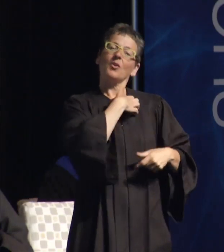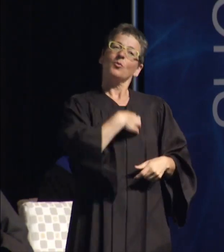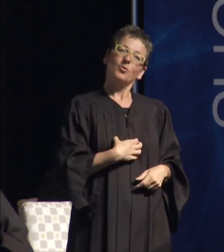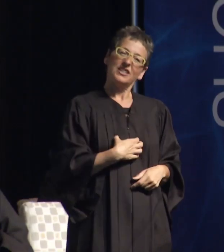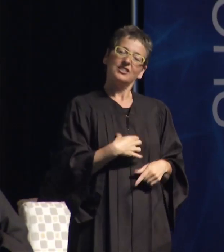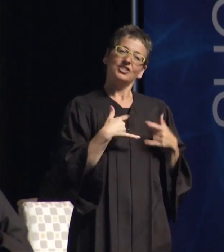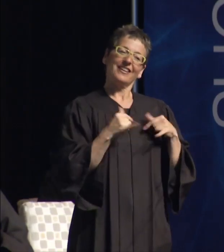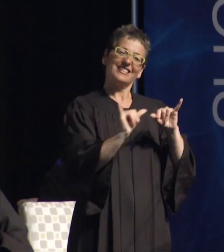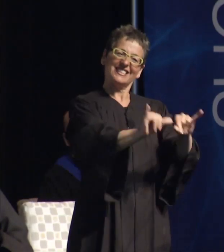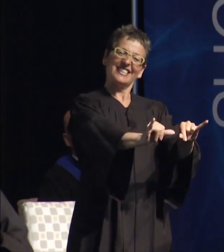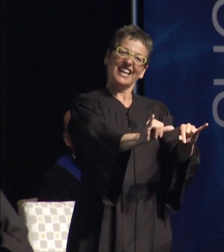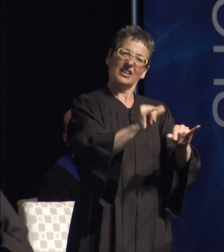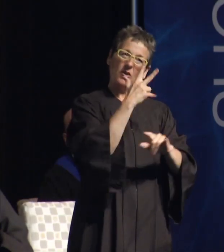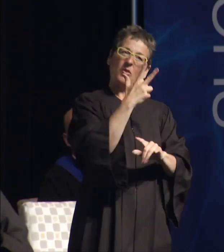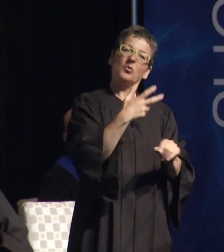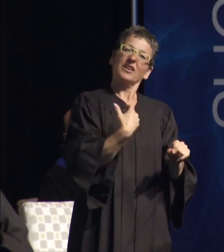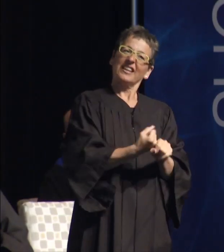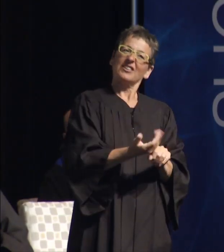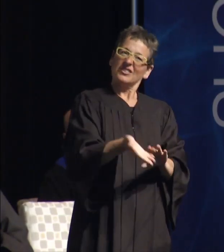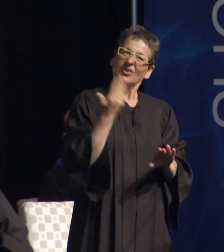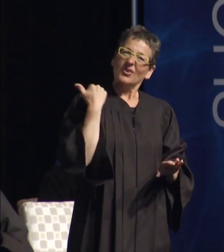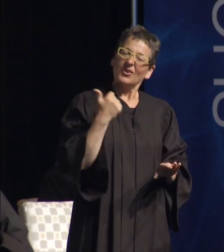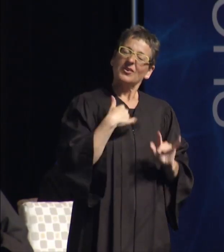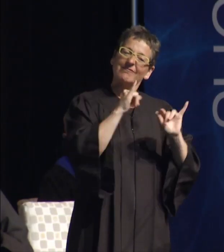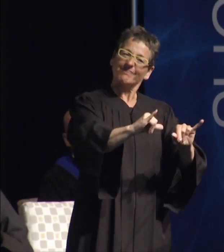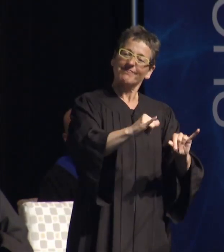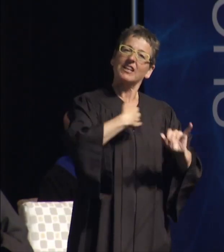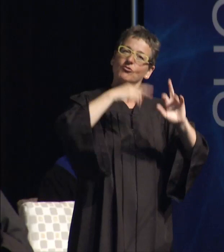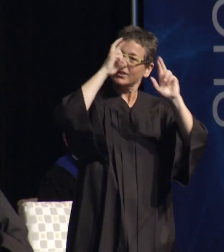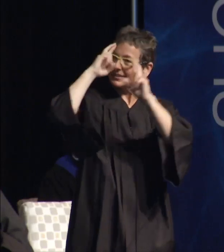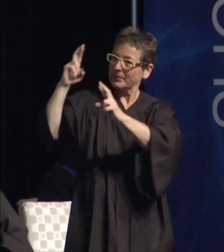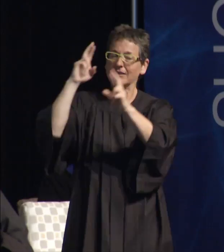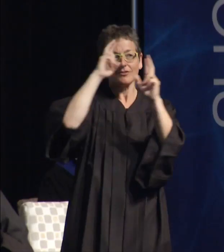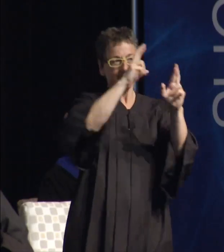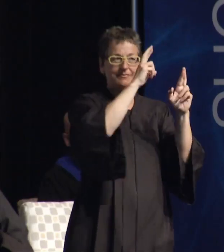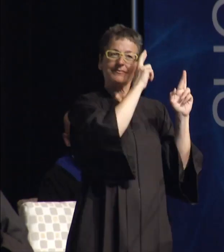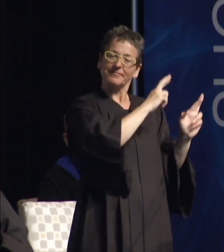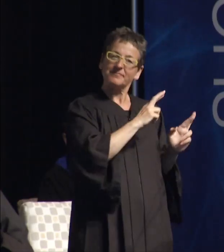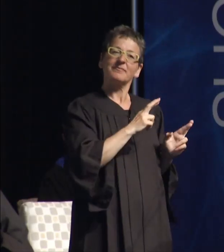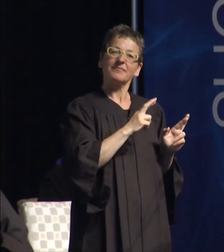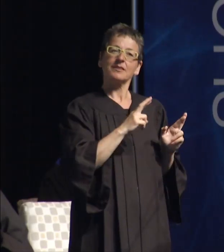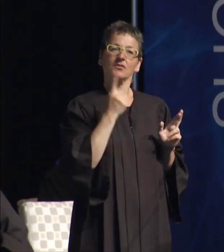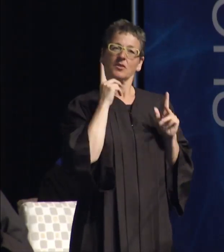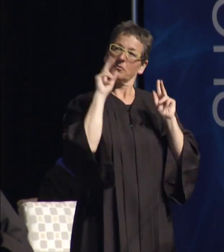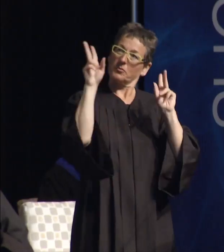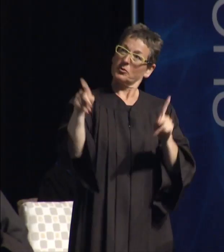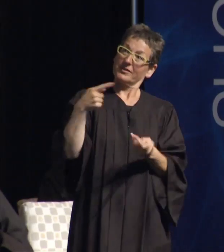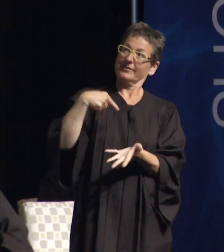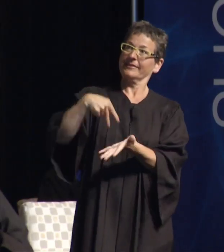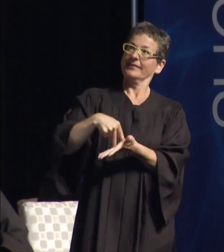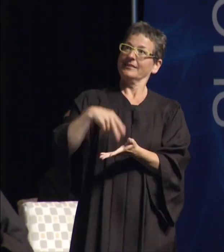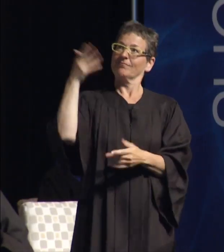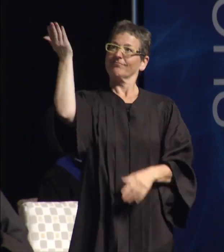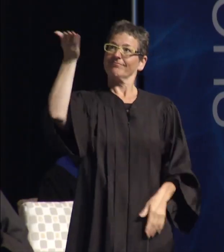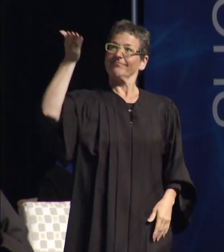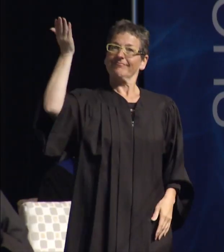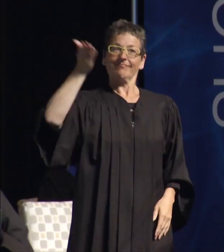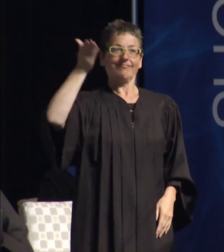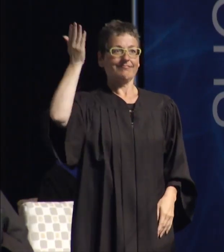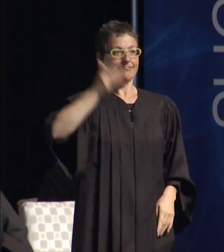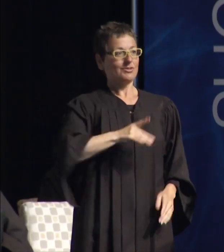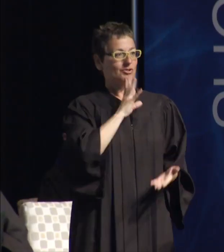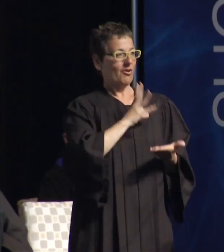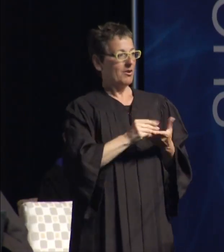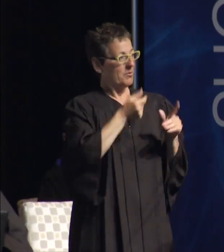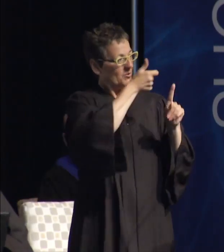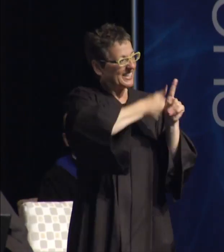to stay and listen and show respect to the person who gathered up enough courage to stand tall and genuinely proud, acknowledging each and every